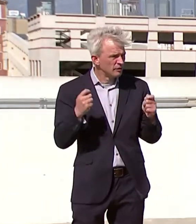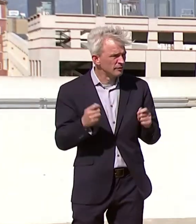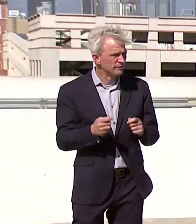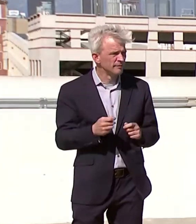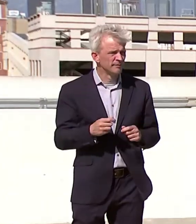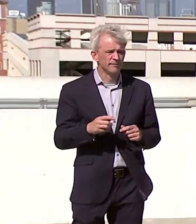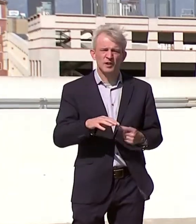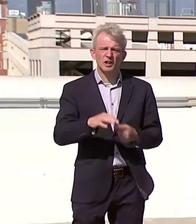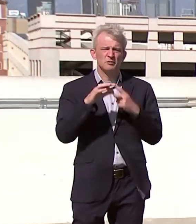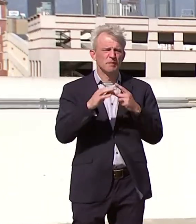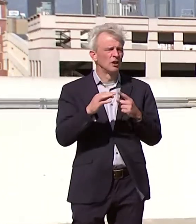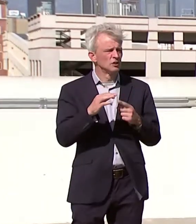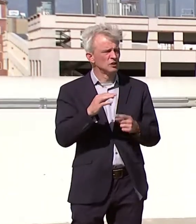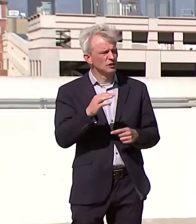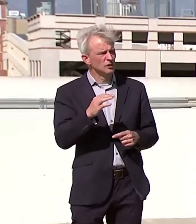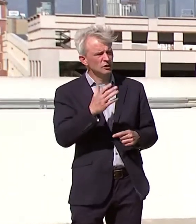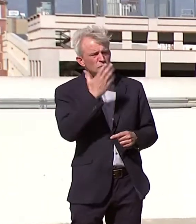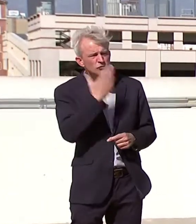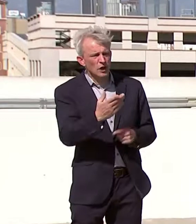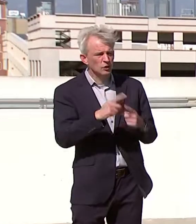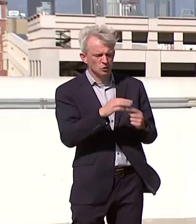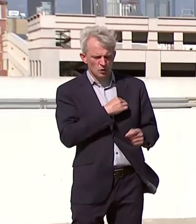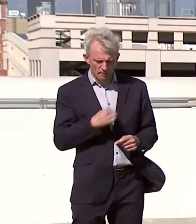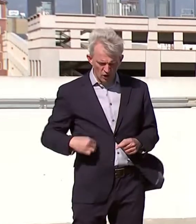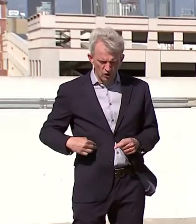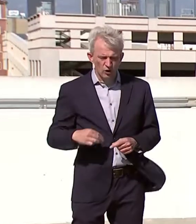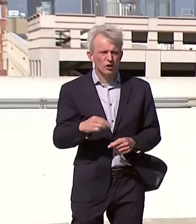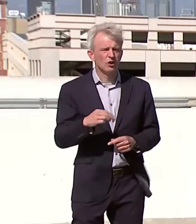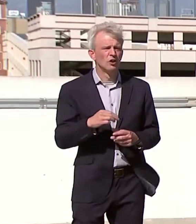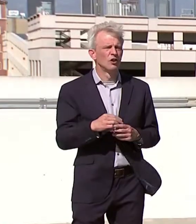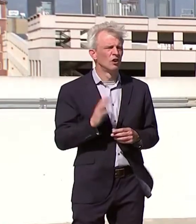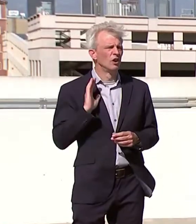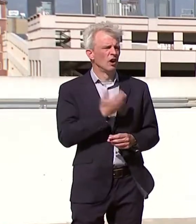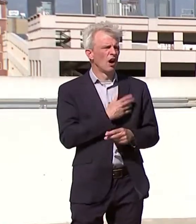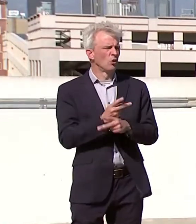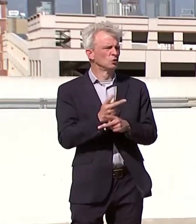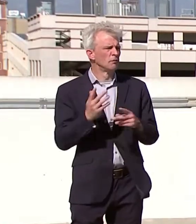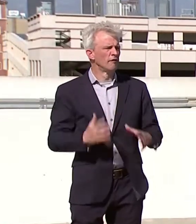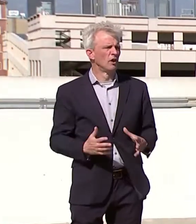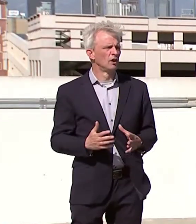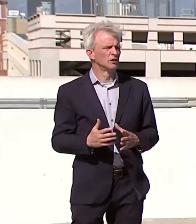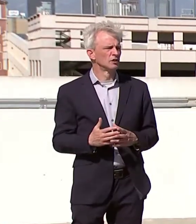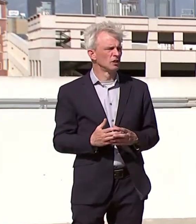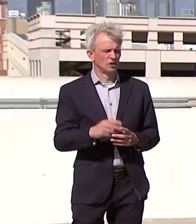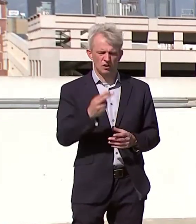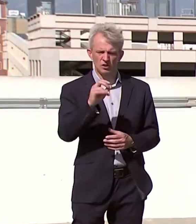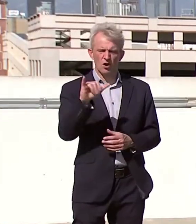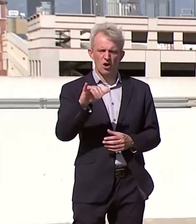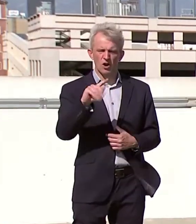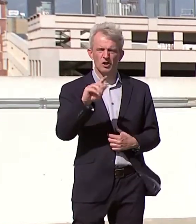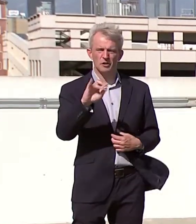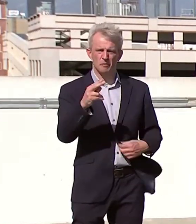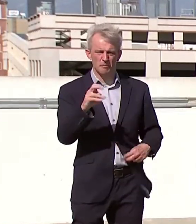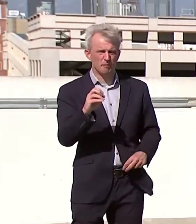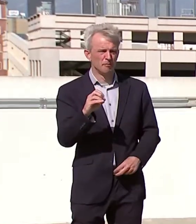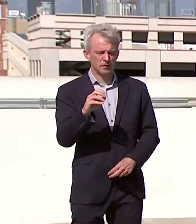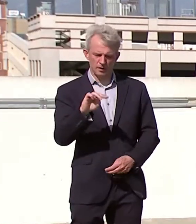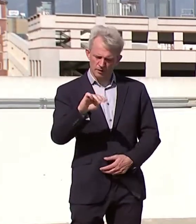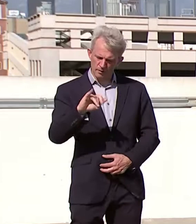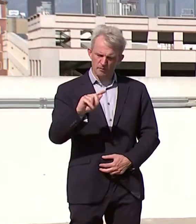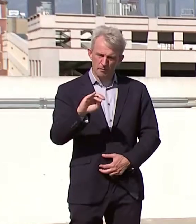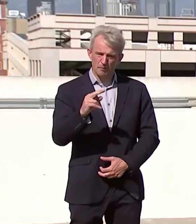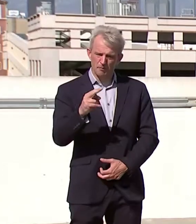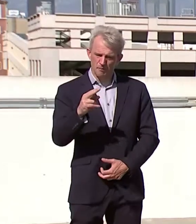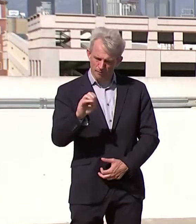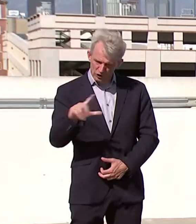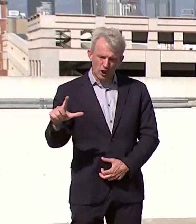shout out to Mayor Garcetti, his leadership, our supervisor, Holly Mitchell, who is providing extraordinary